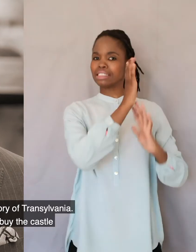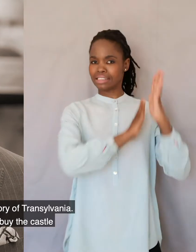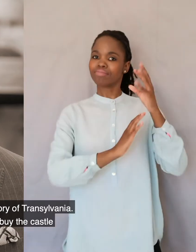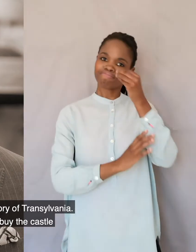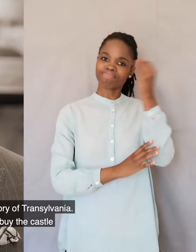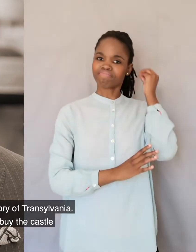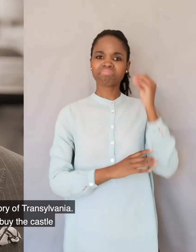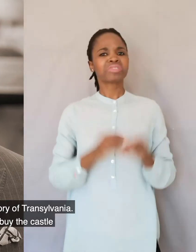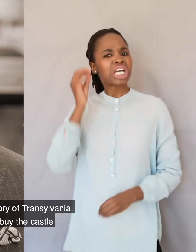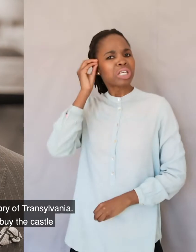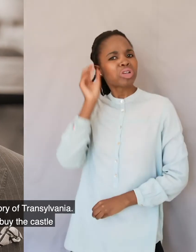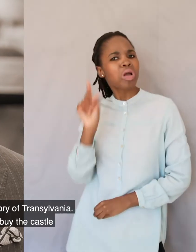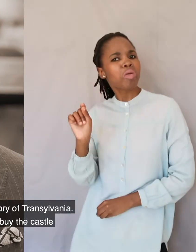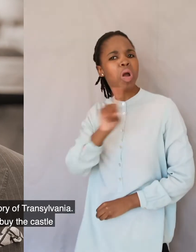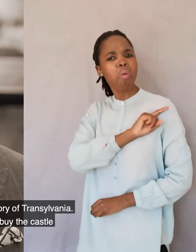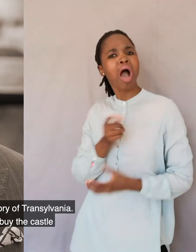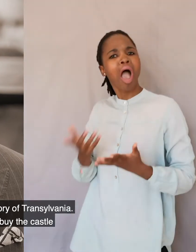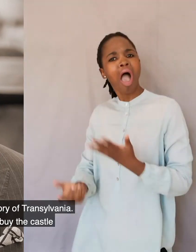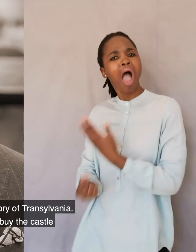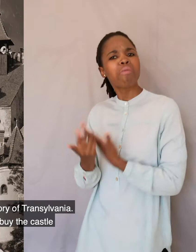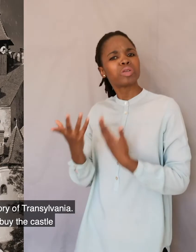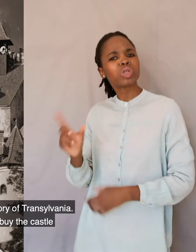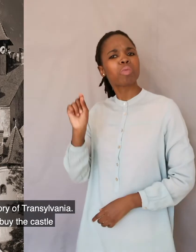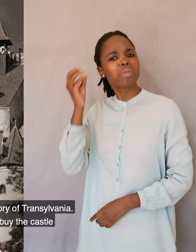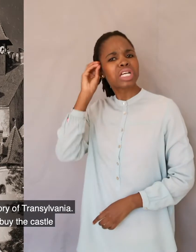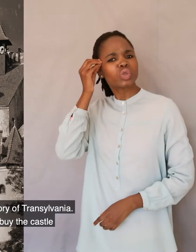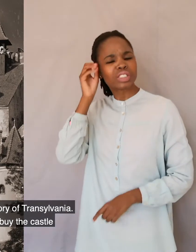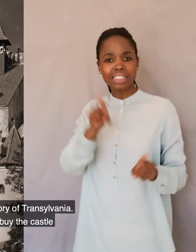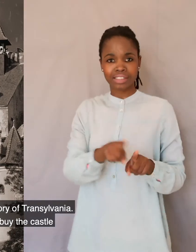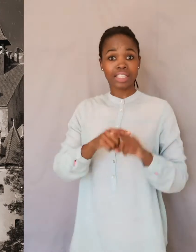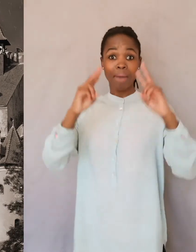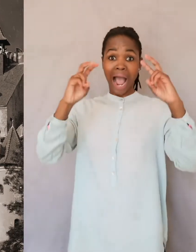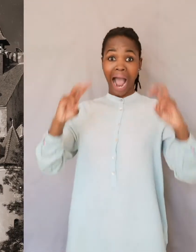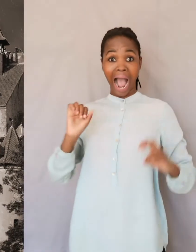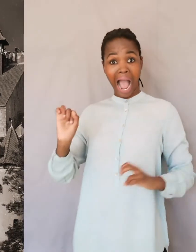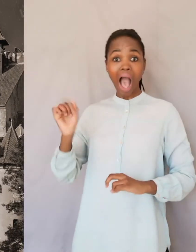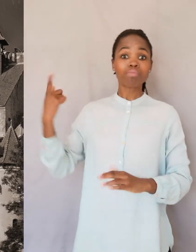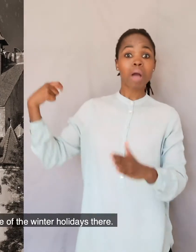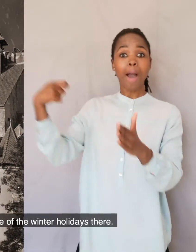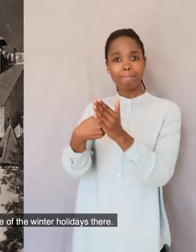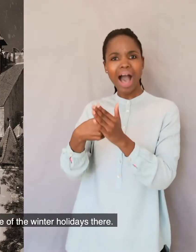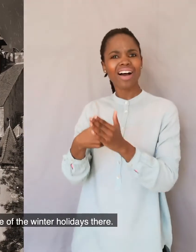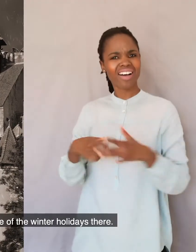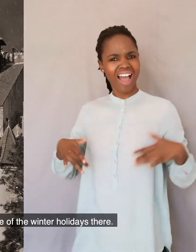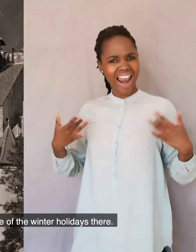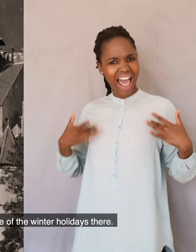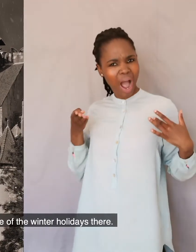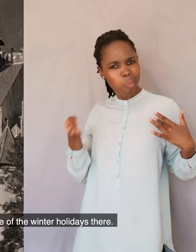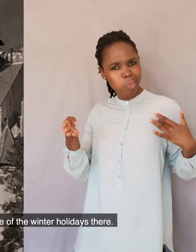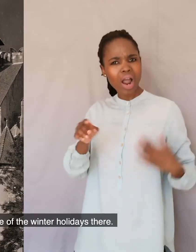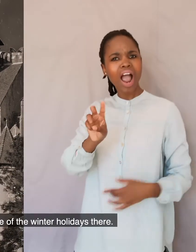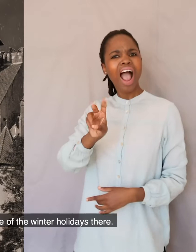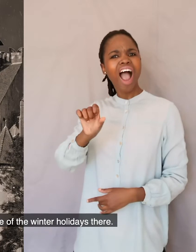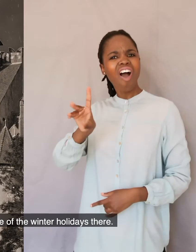is fascinated with the history of Transylvania. In fact, Charles wanted to buy the castle that Vlad the Dracul lived